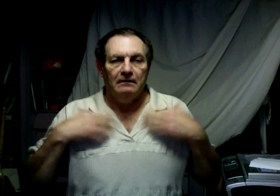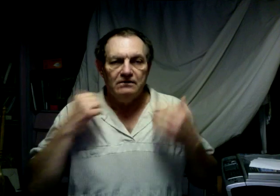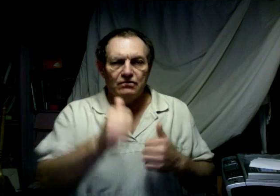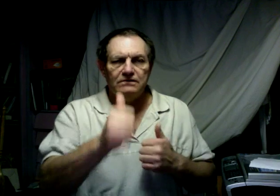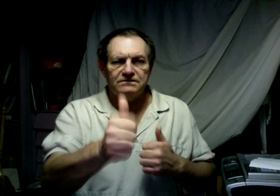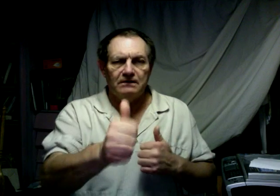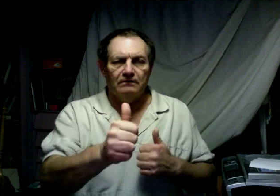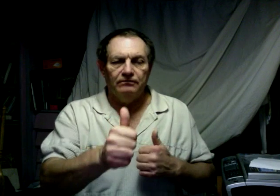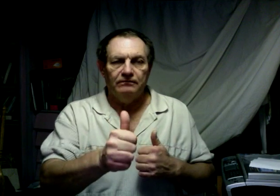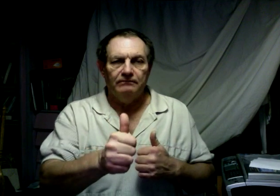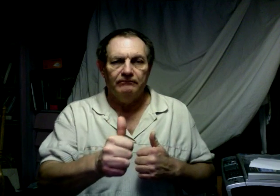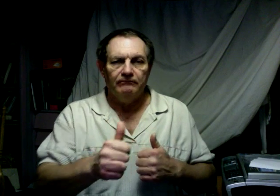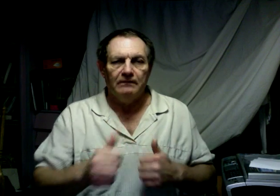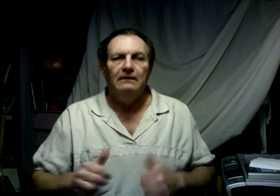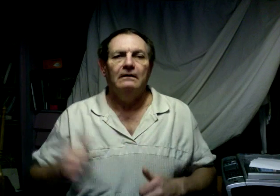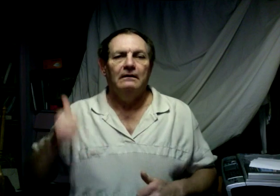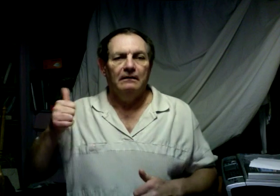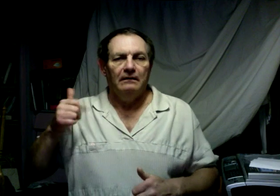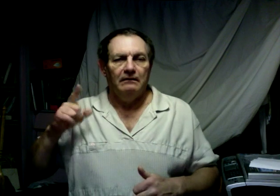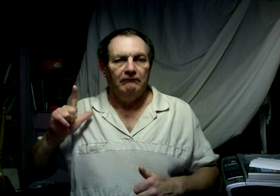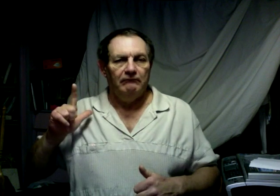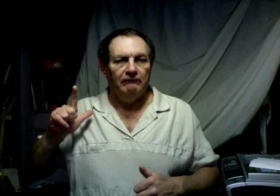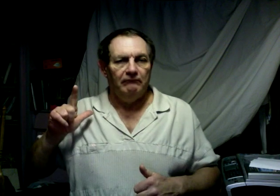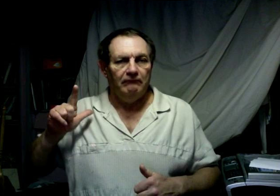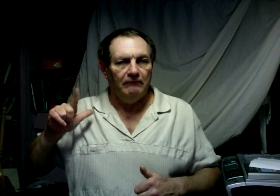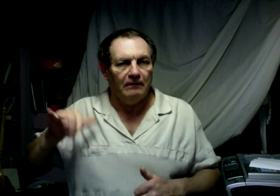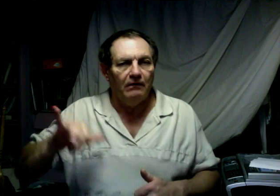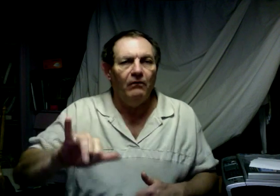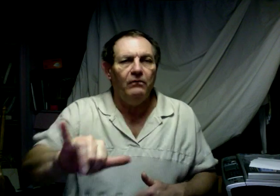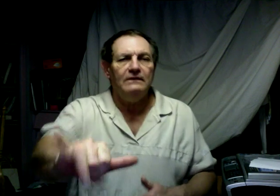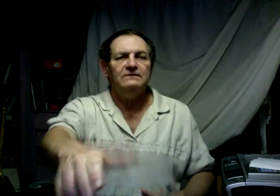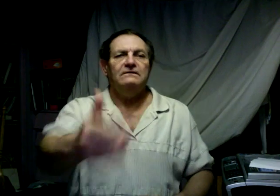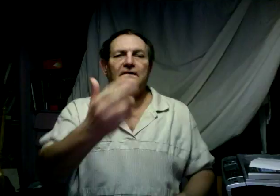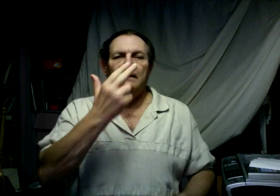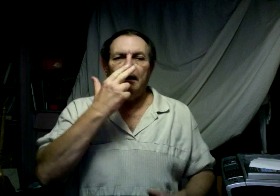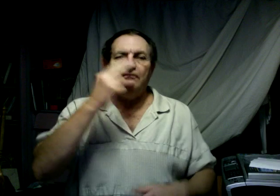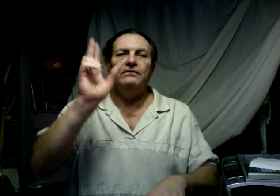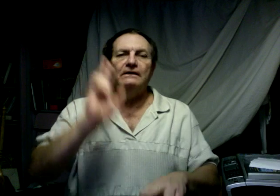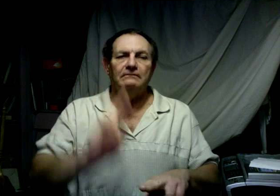enjoy yourself and always have fun.